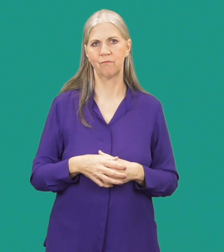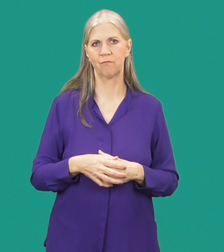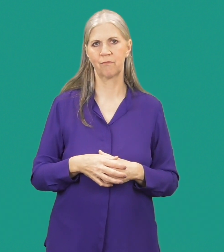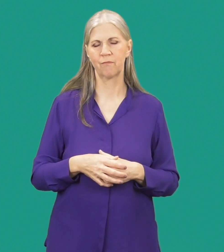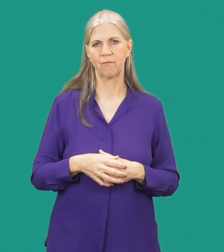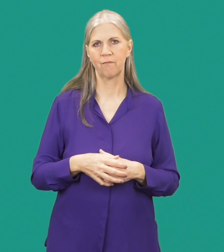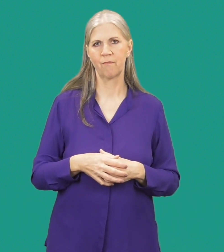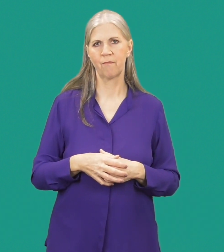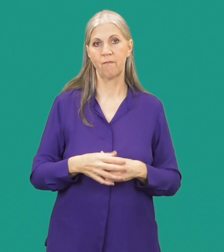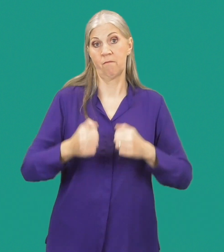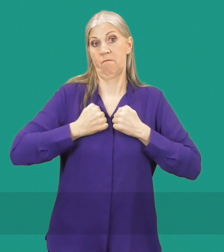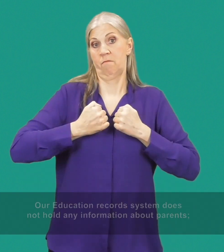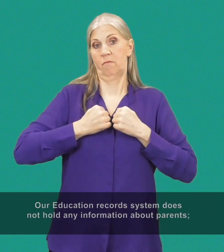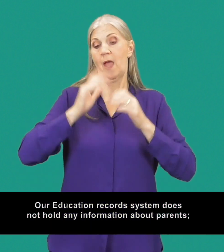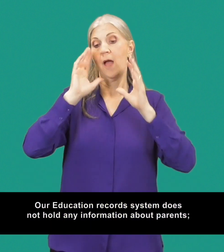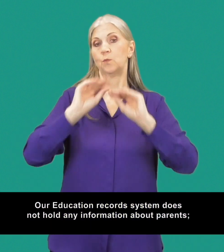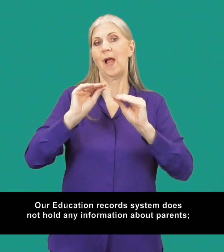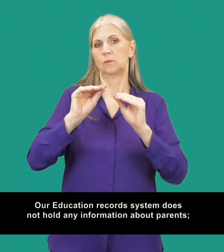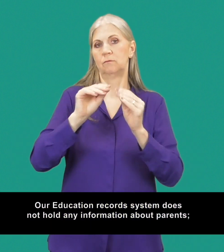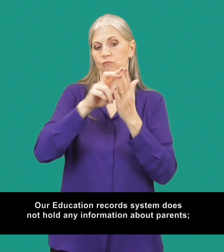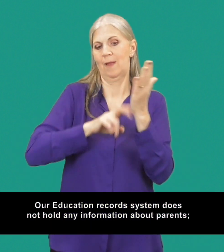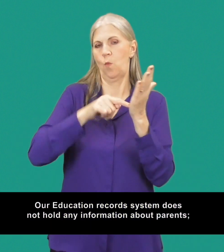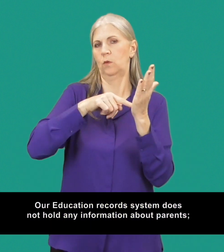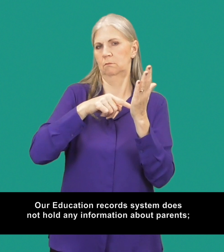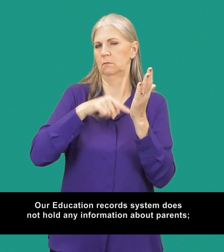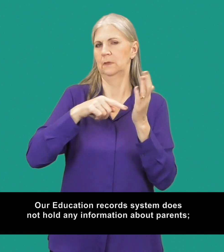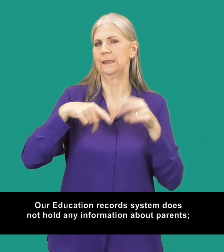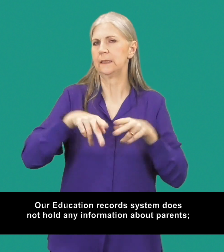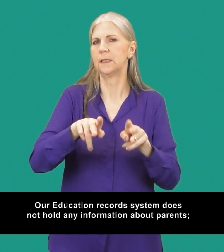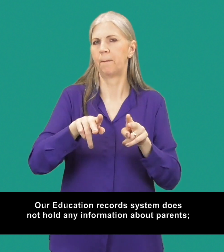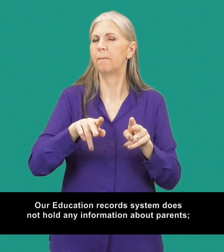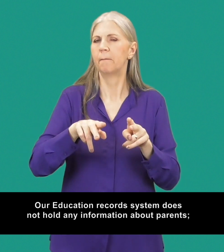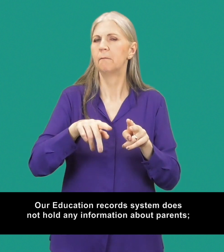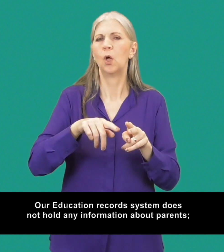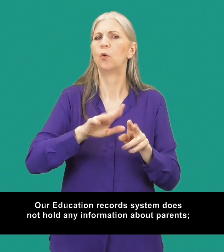Our education record system does not hold any information about parents.